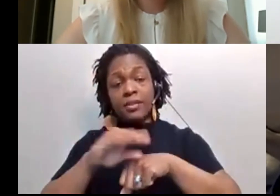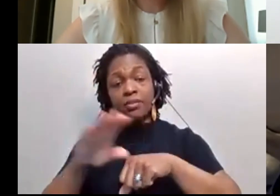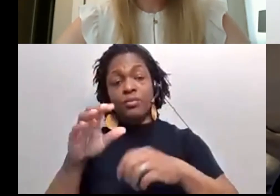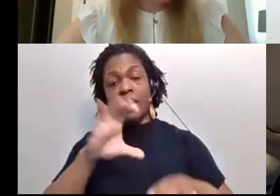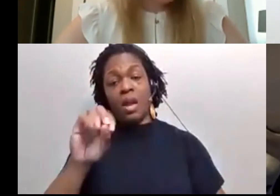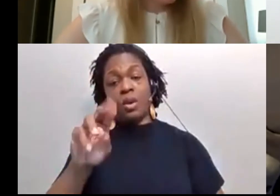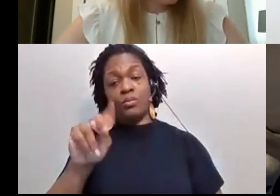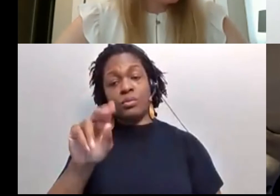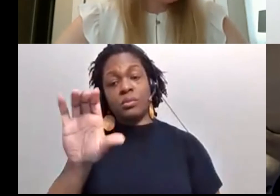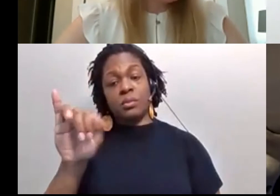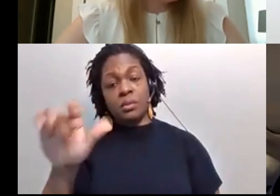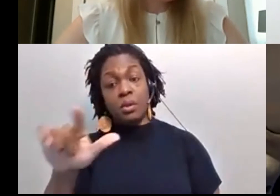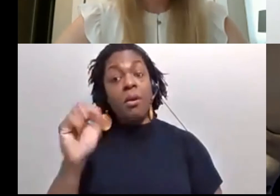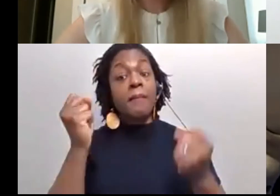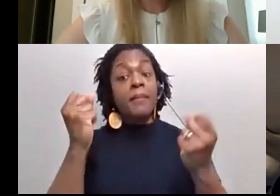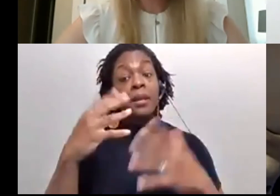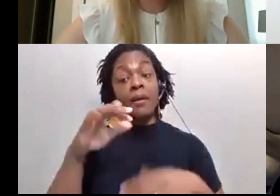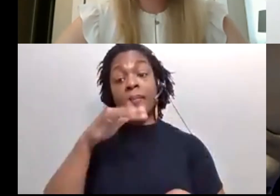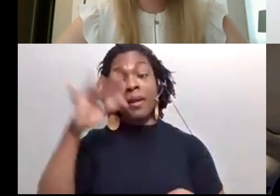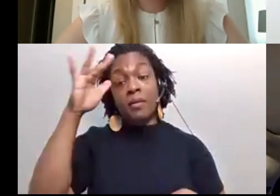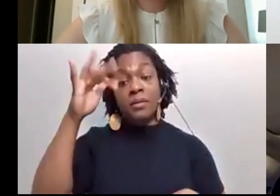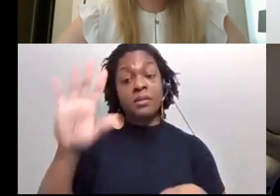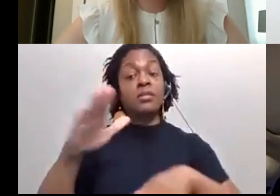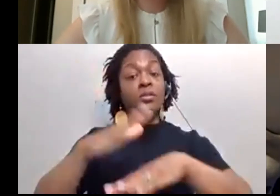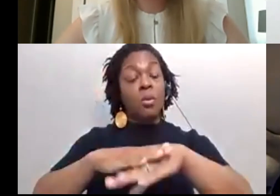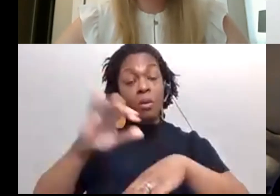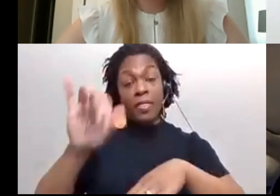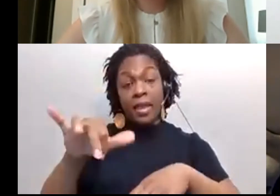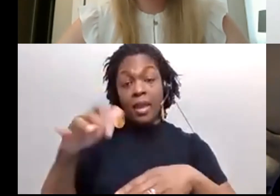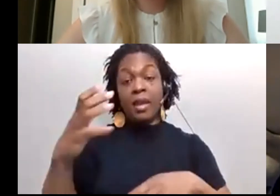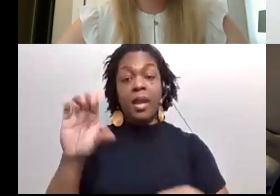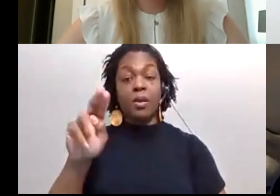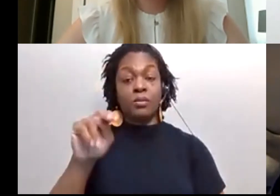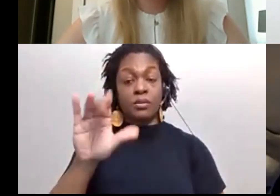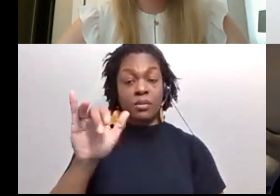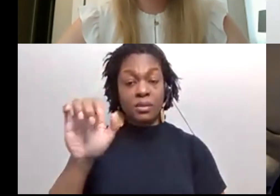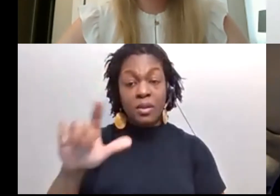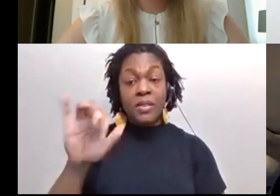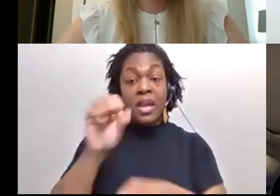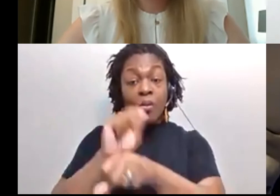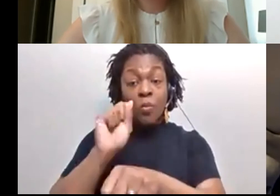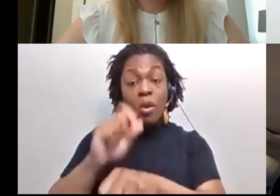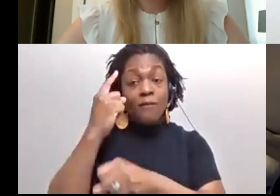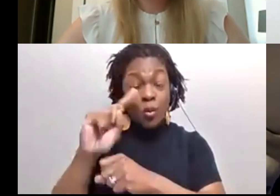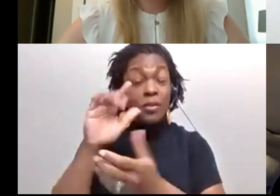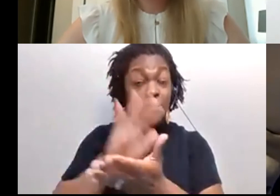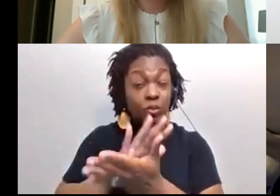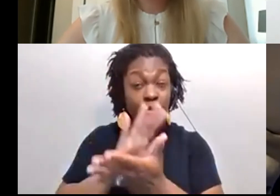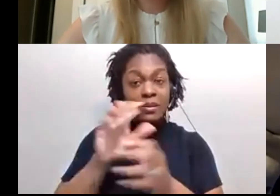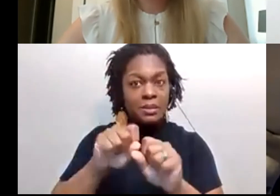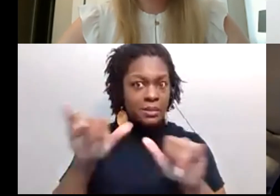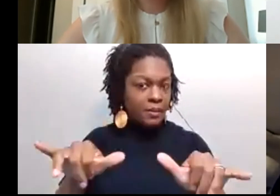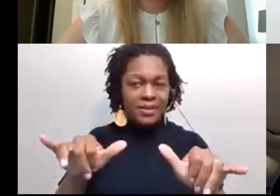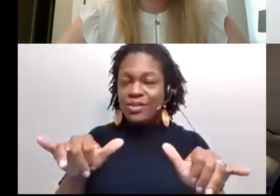of the parents that are put on that council are employees of the school system, so